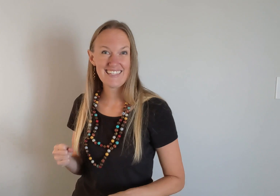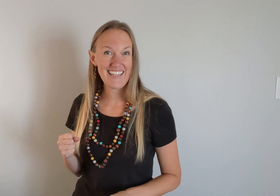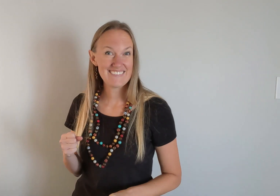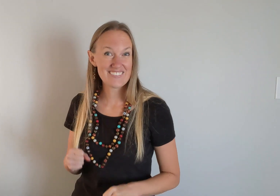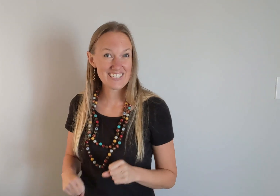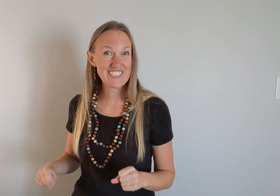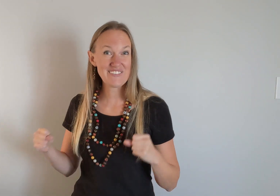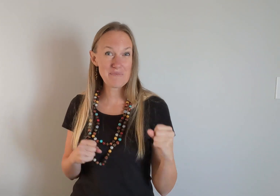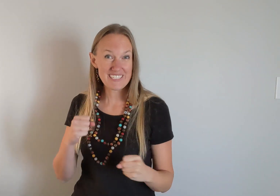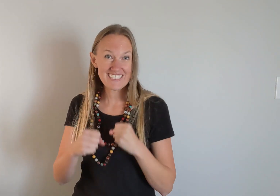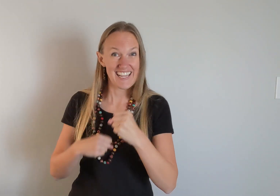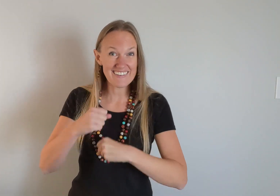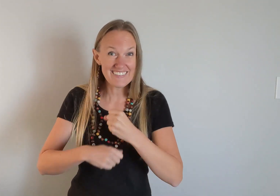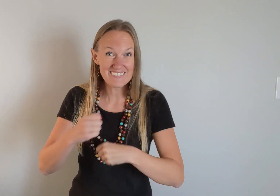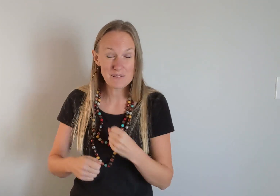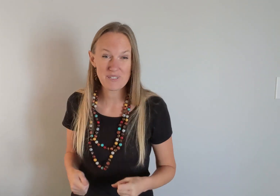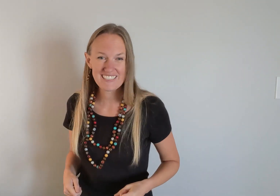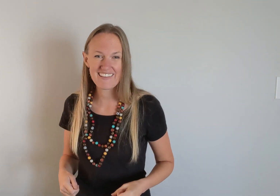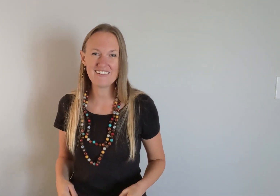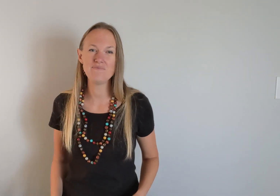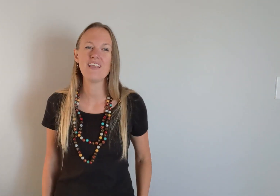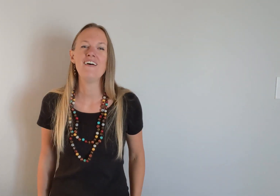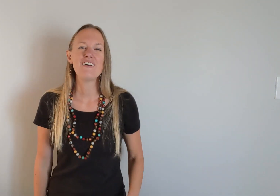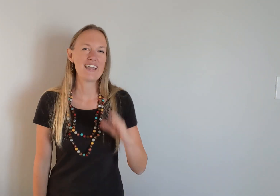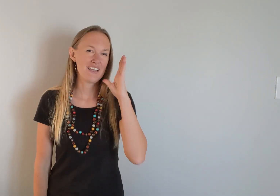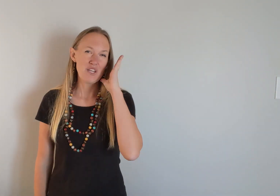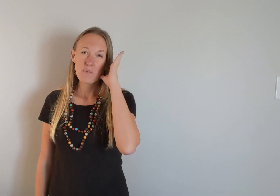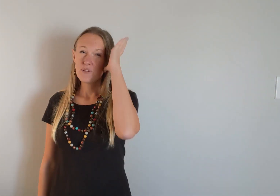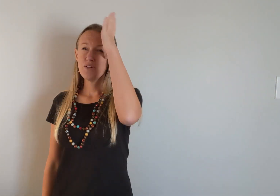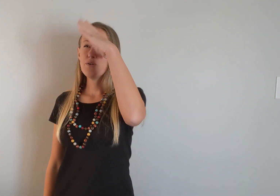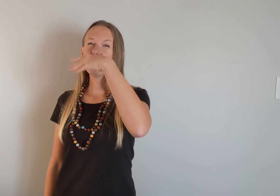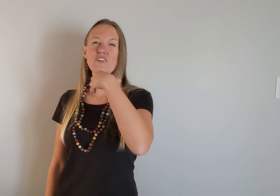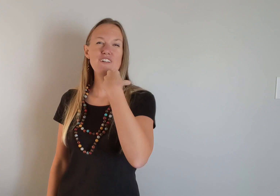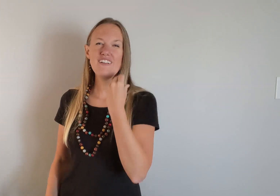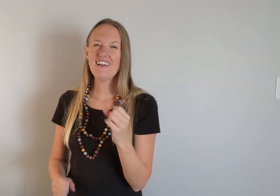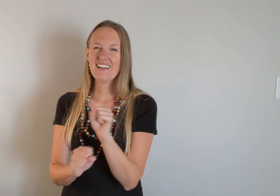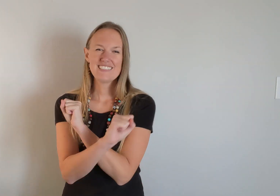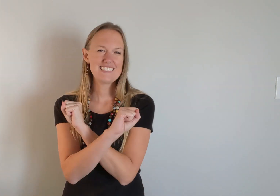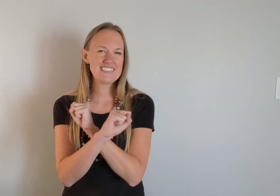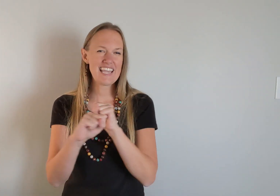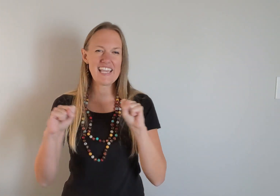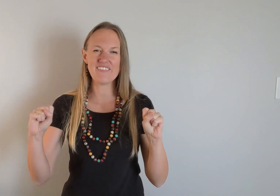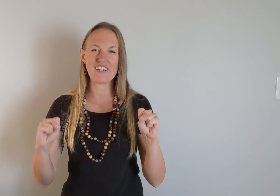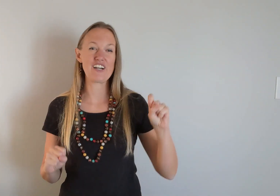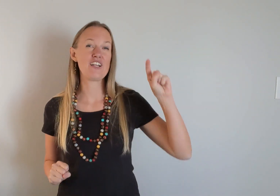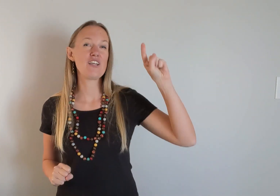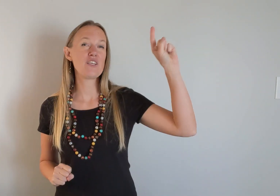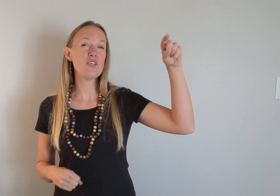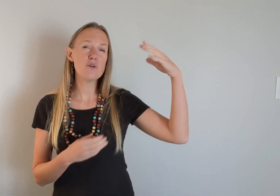Okay, verse 2 and the bridge together. Let's put it together. Okay, beautiful Savior, you